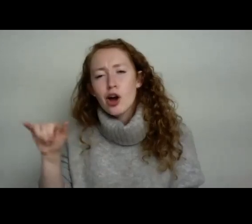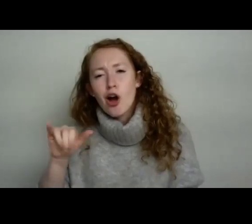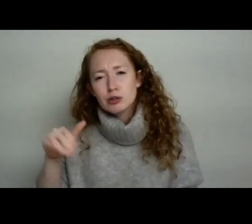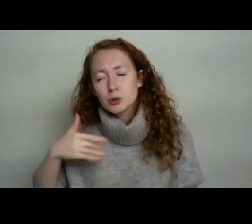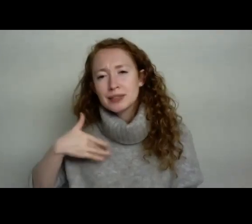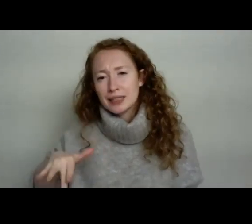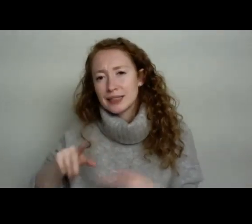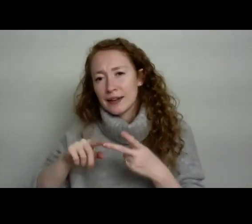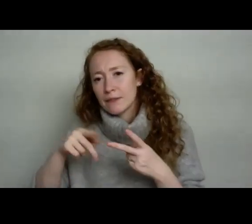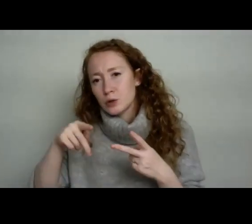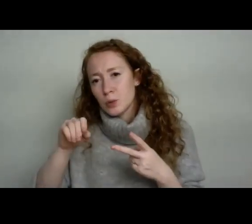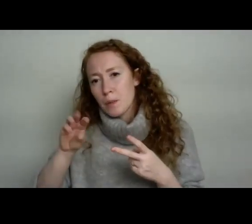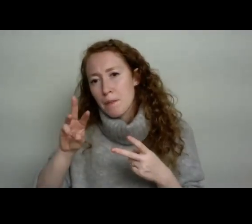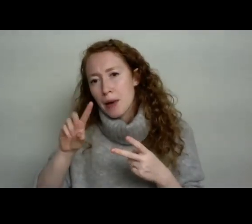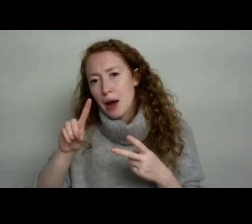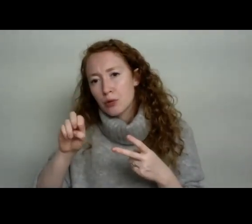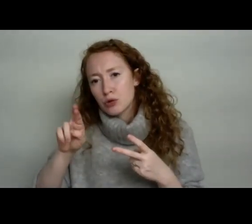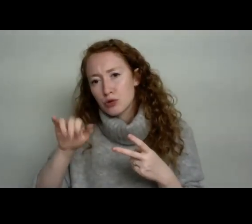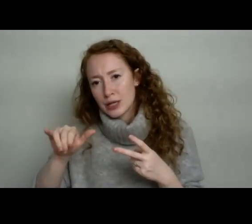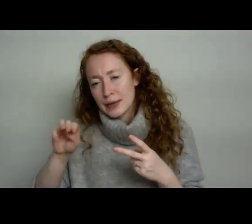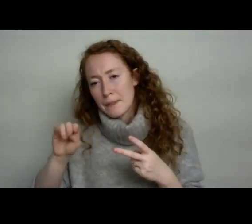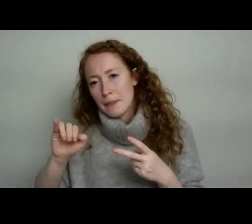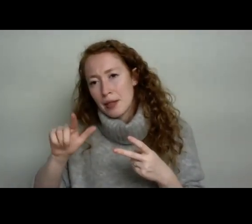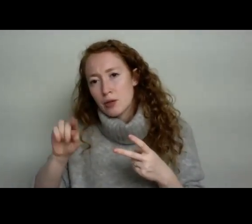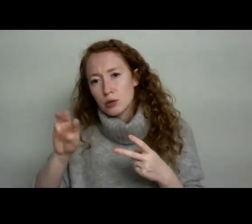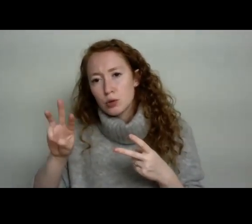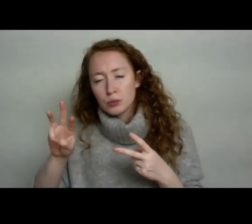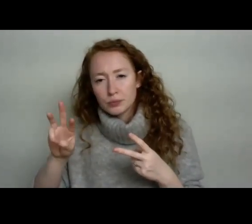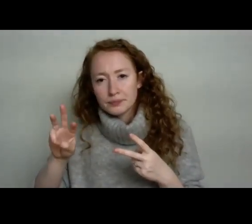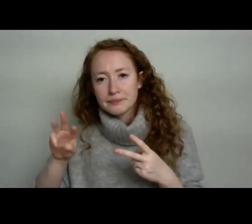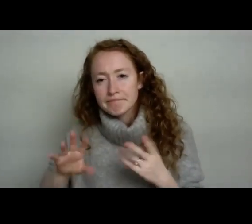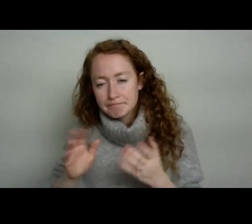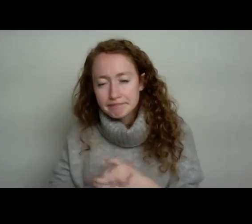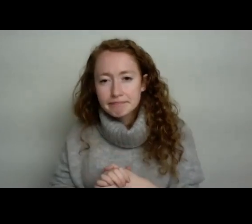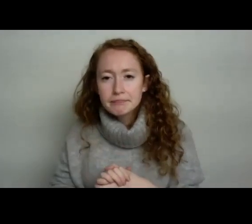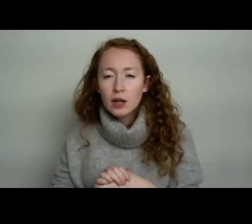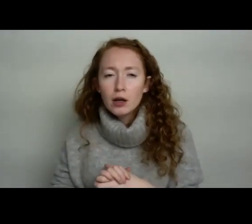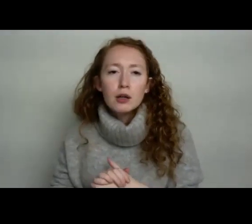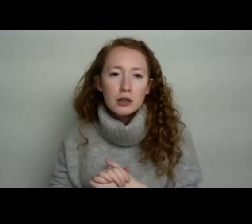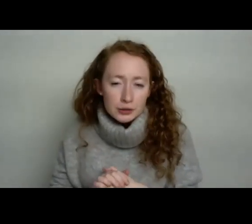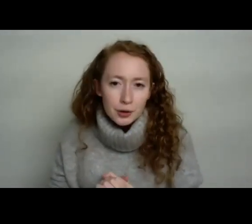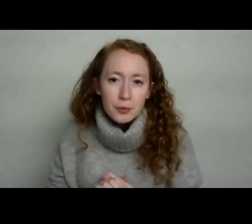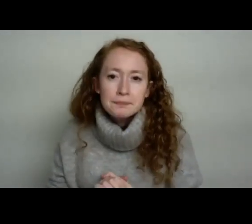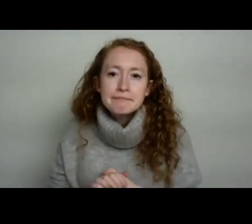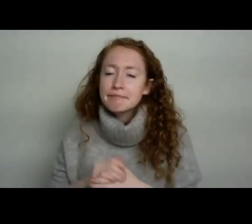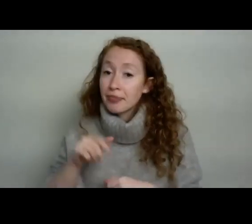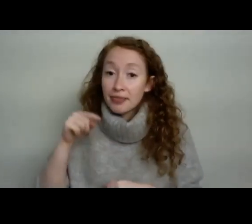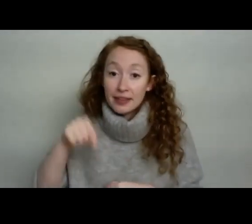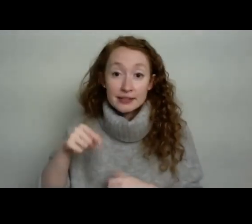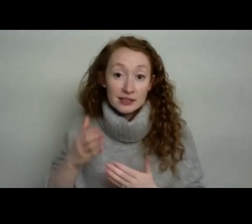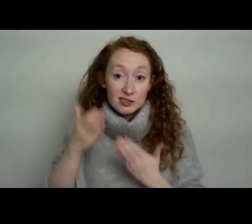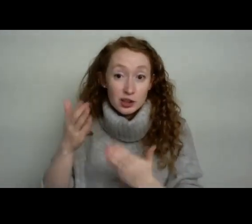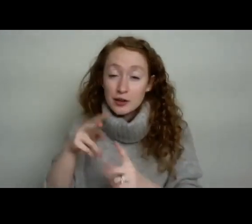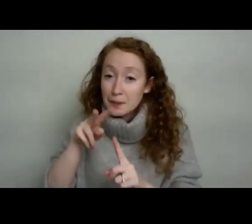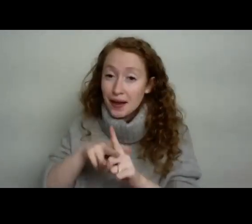they are susceptible to. So a few keys across the board, across plant types, not far